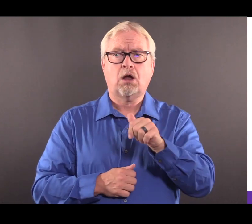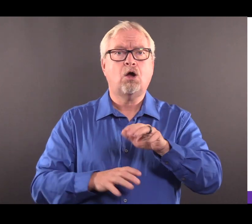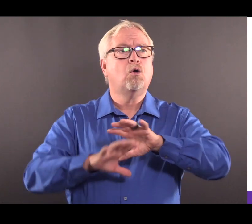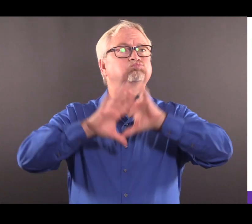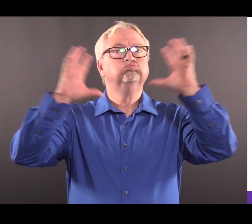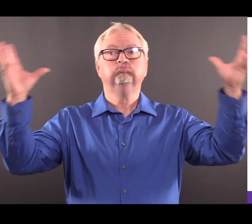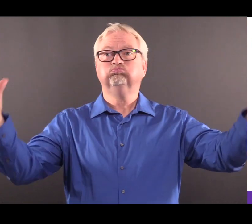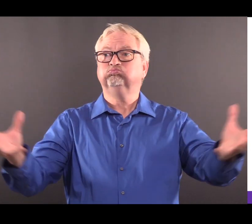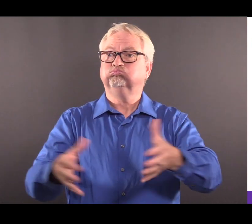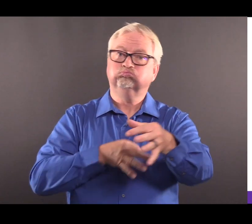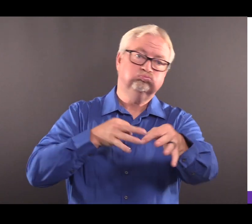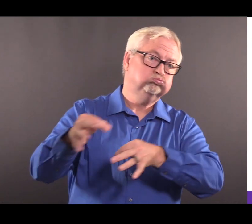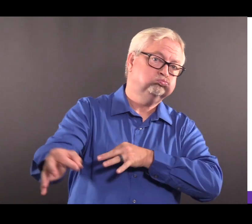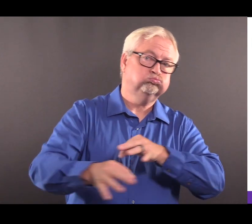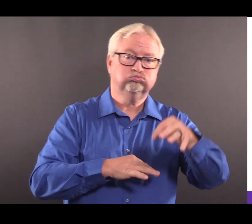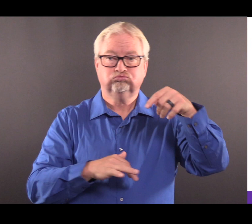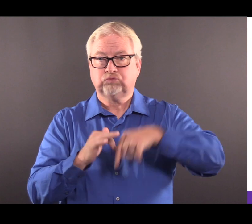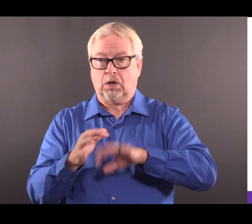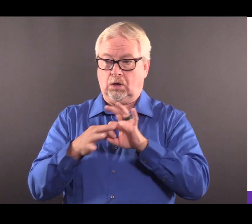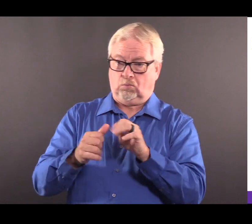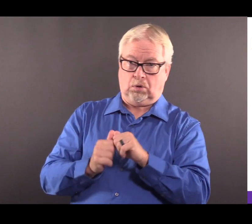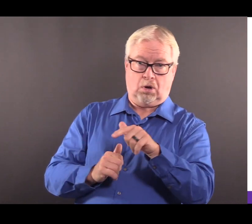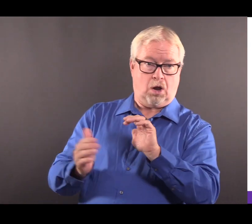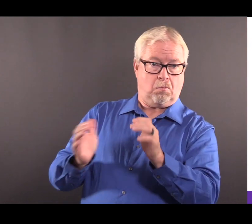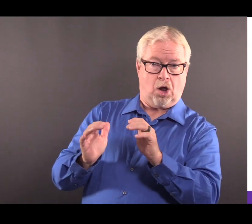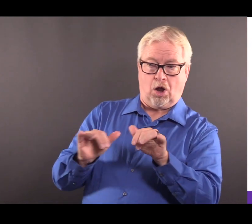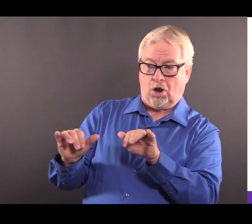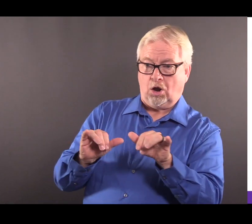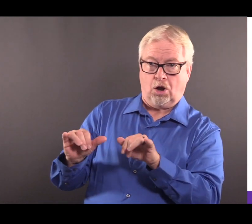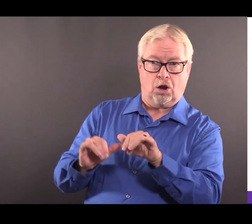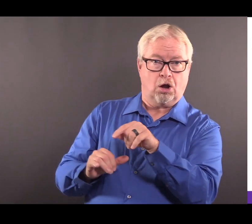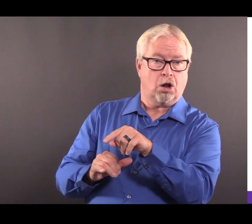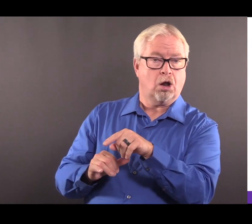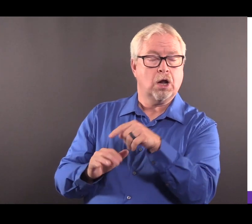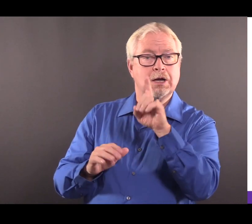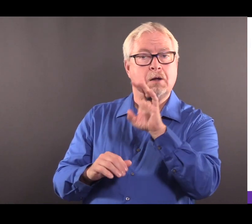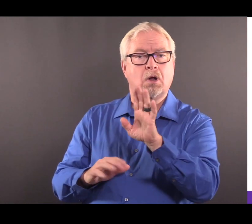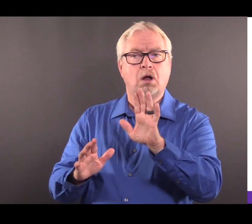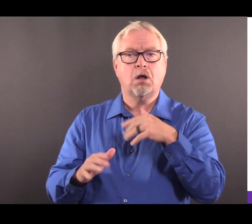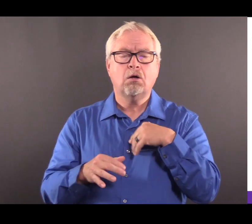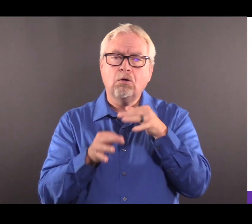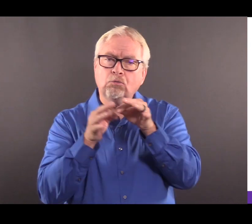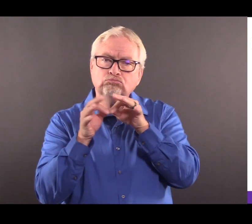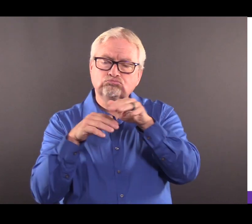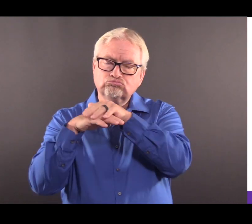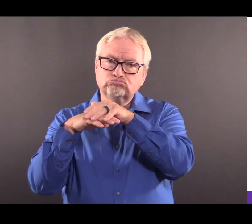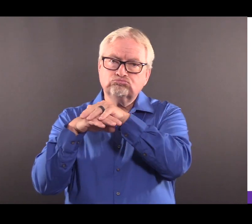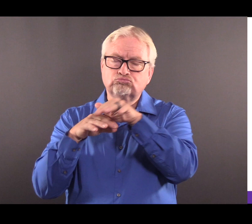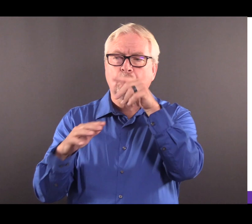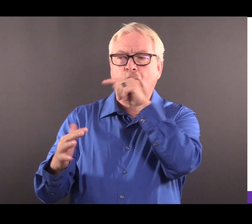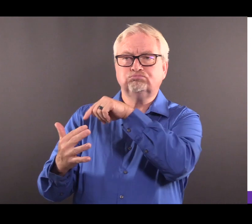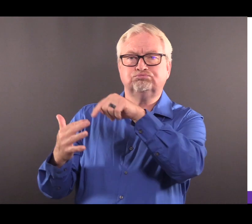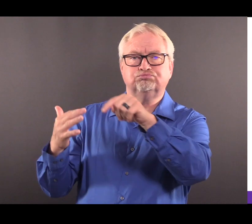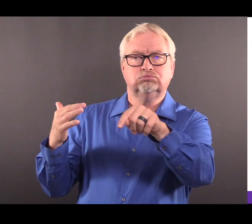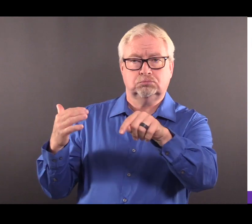it. This is not a comprehensive training on comparable databases, but rather a